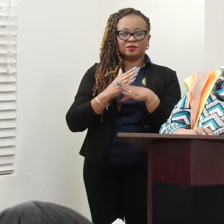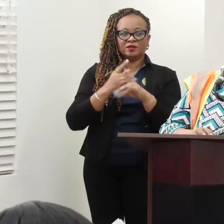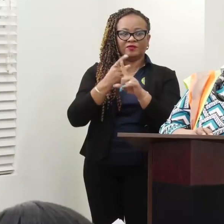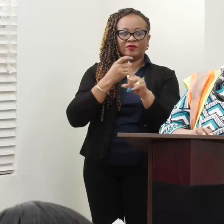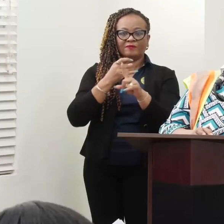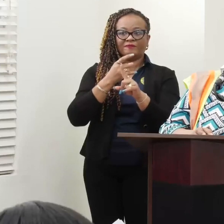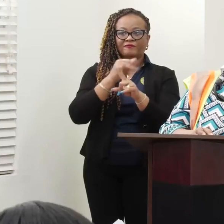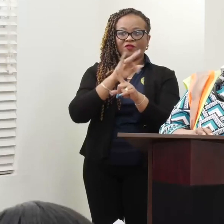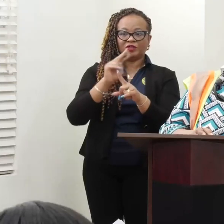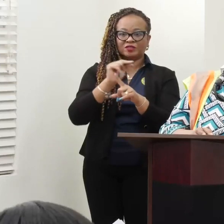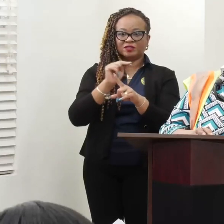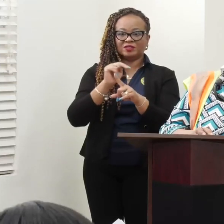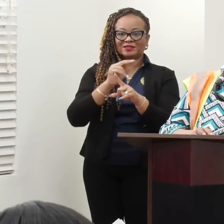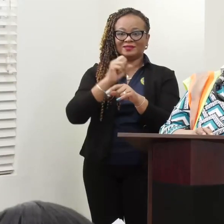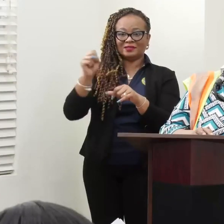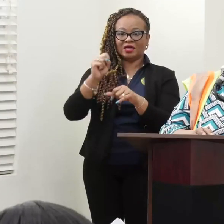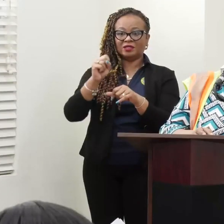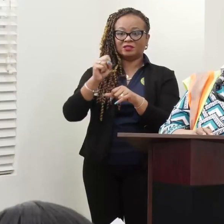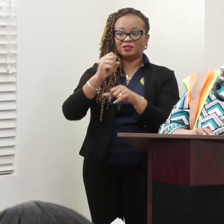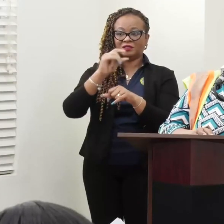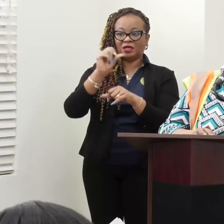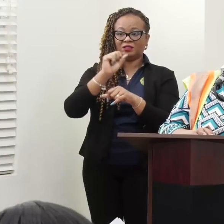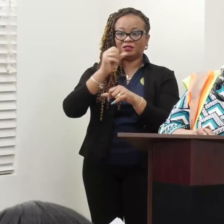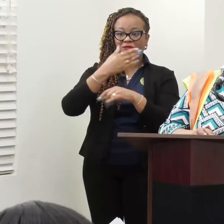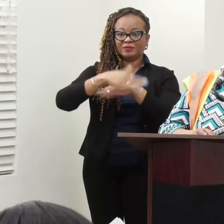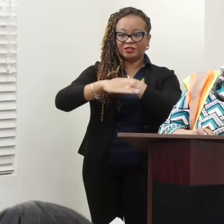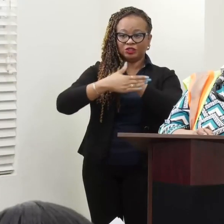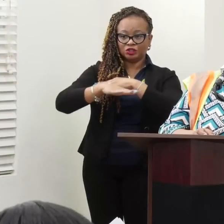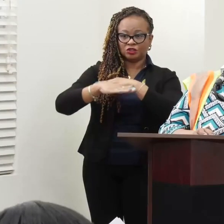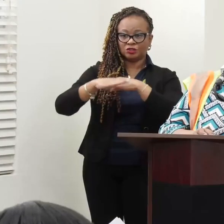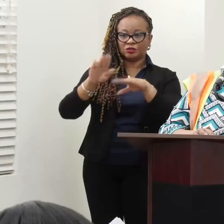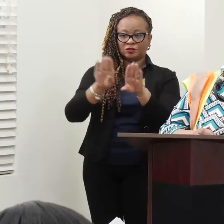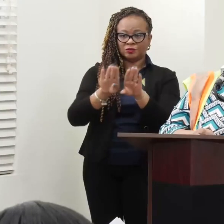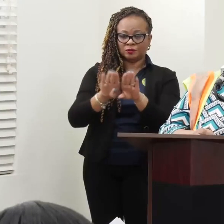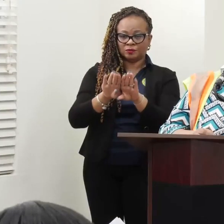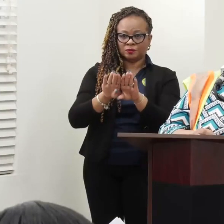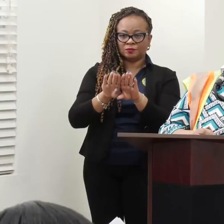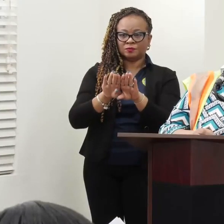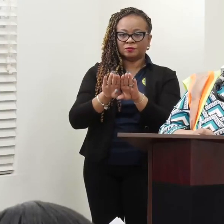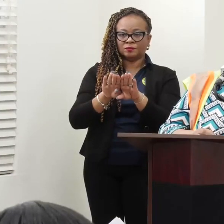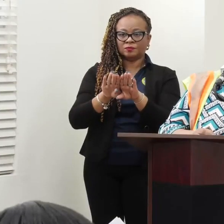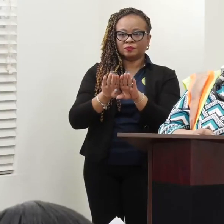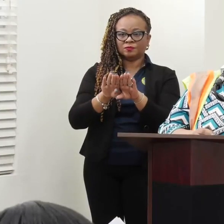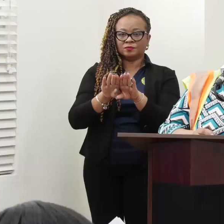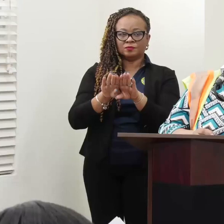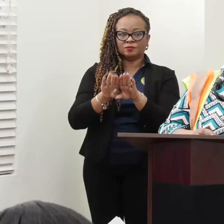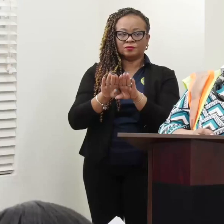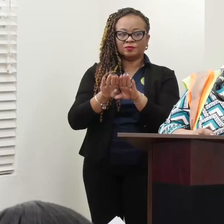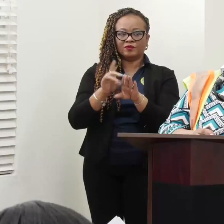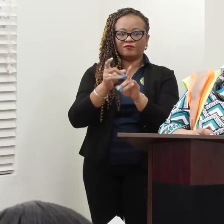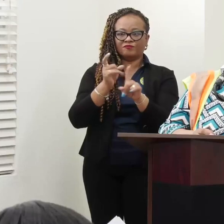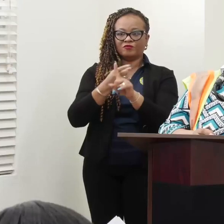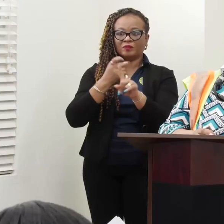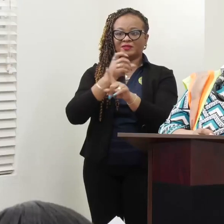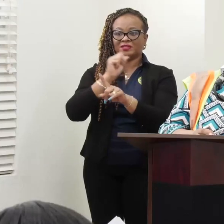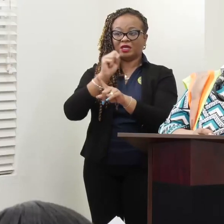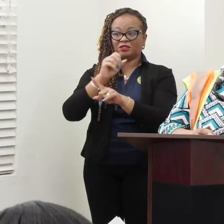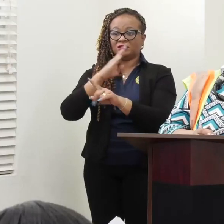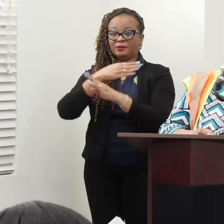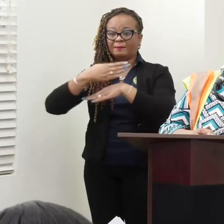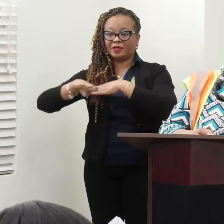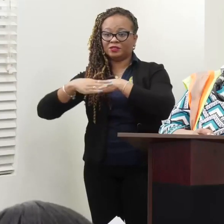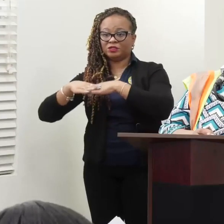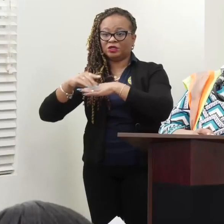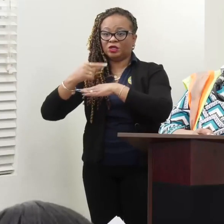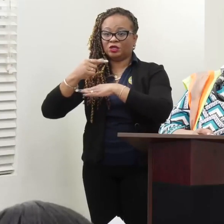from Ferguson Road to Saunders Beach. Ferguson Road, Saunders Beach. From Saunders Beach